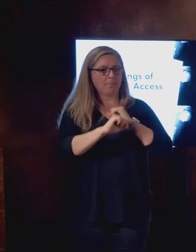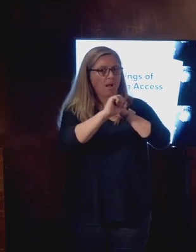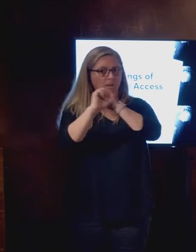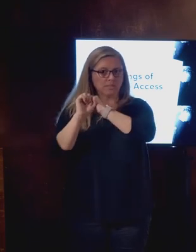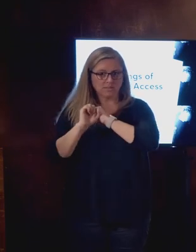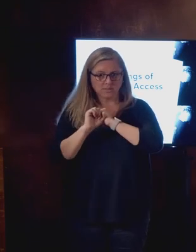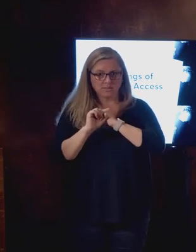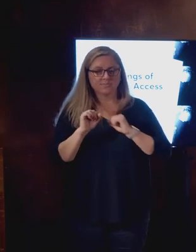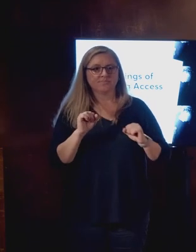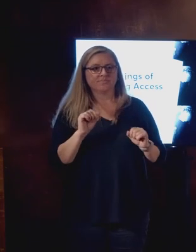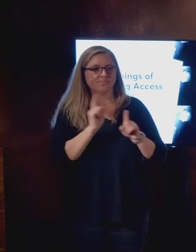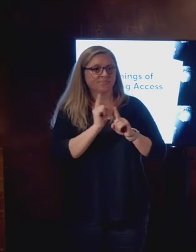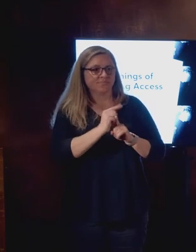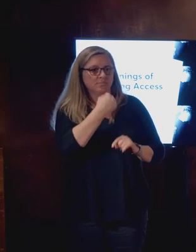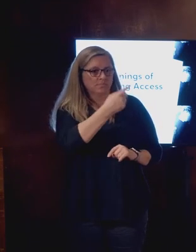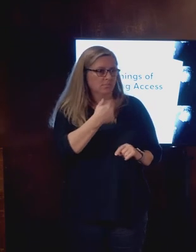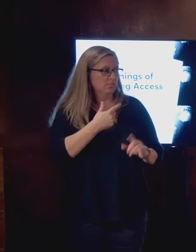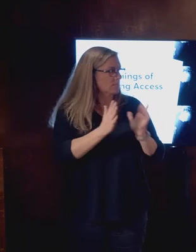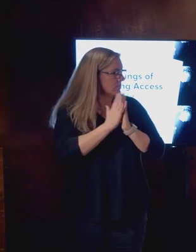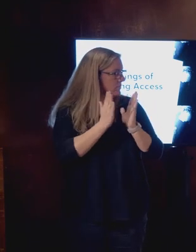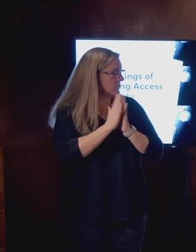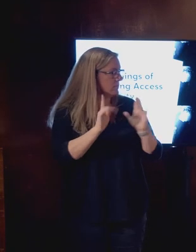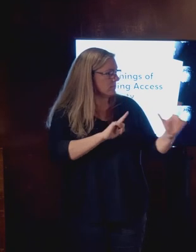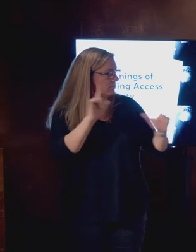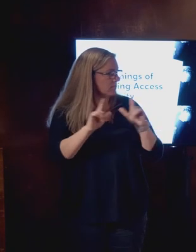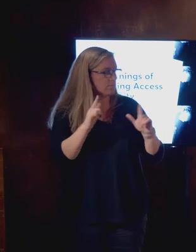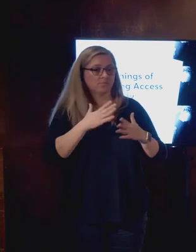saying before, when I was doing my book tour, one of my